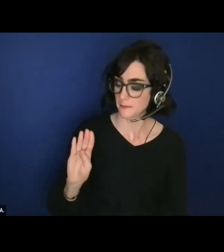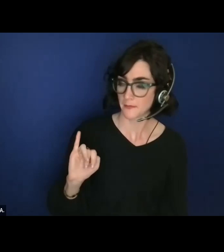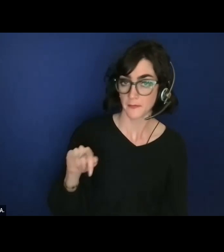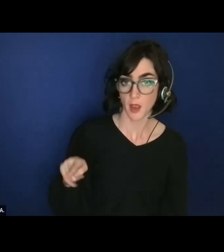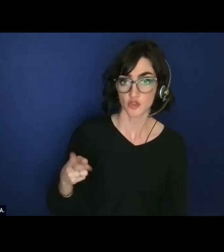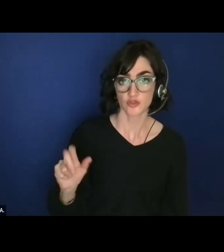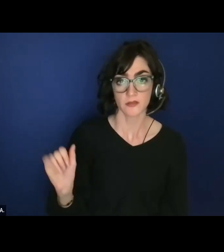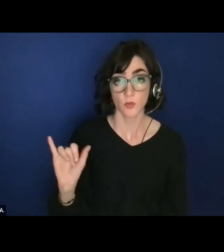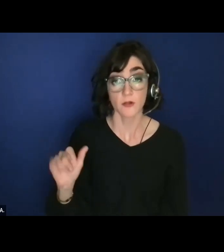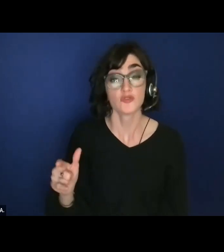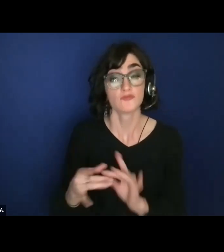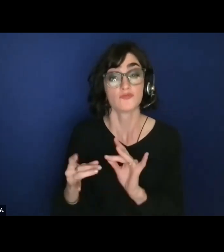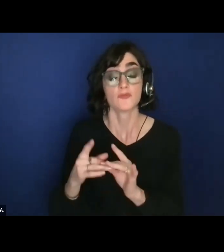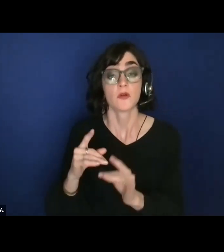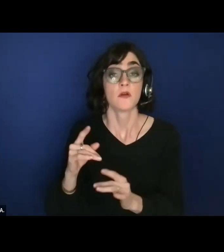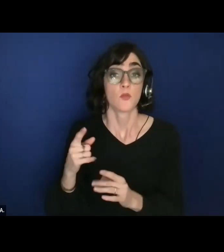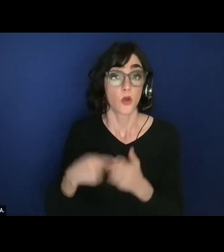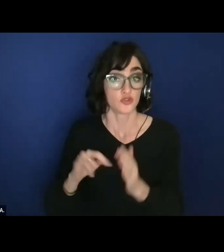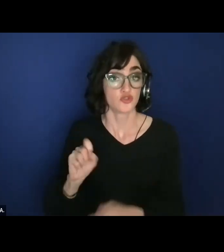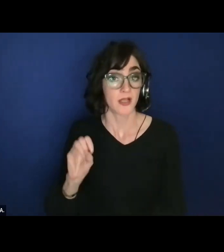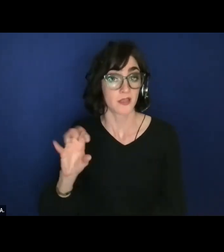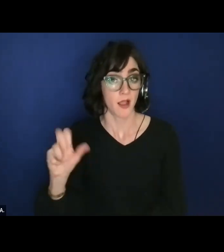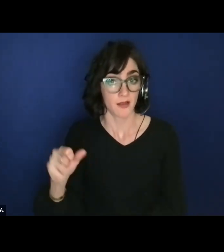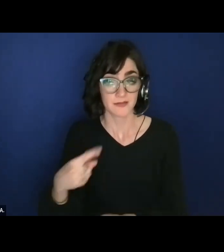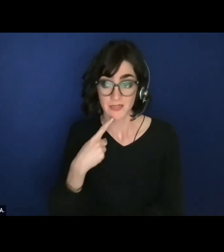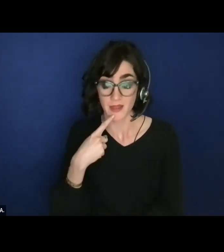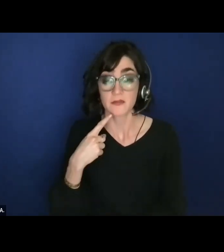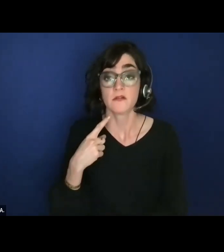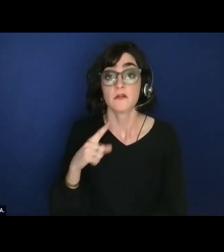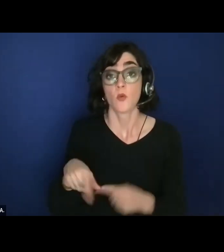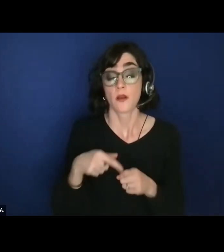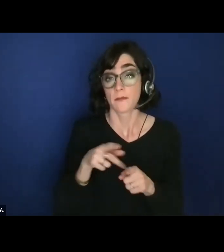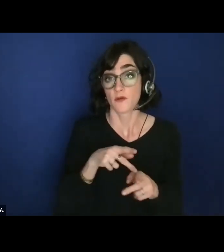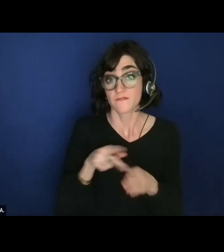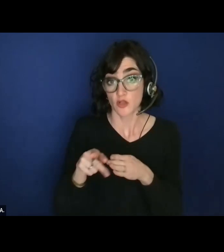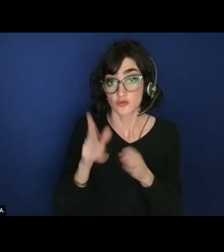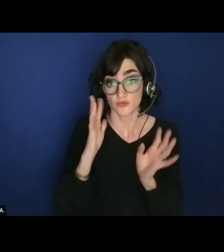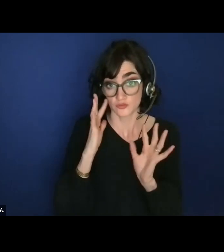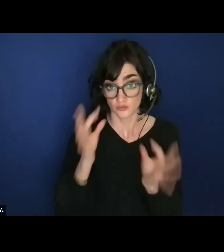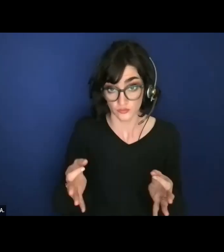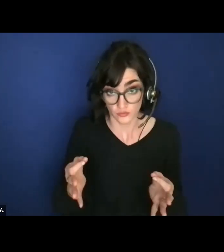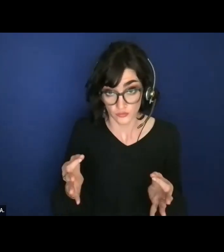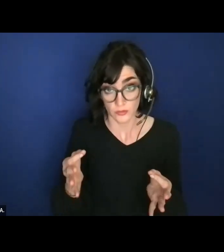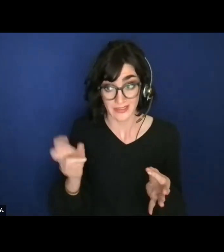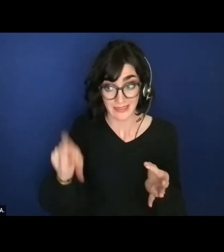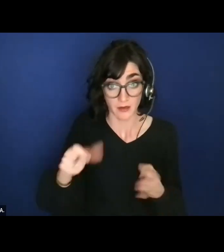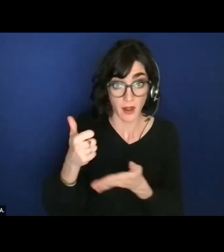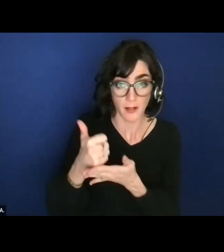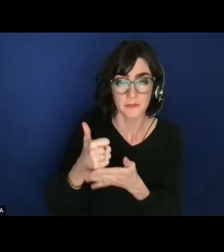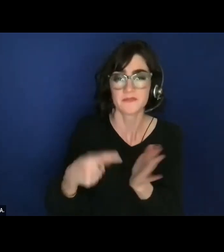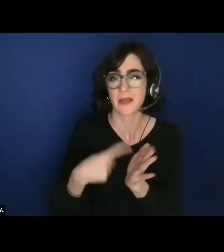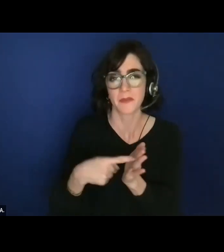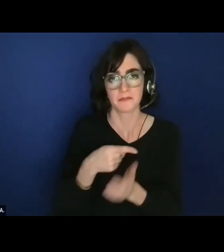said when behavioral health professional determines they are needed. Sometimes they feel unsafe. And